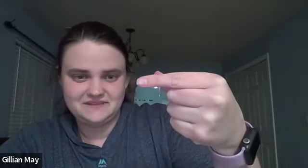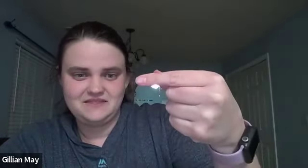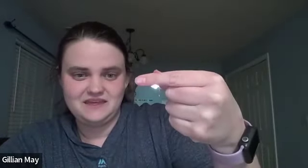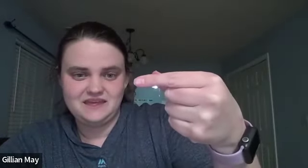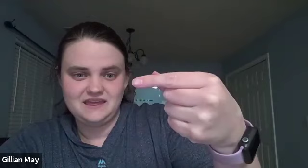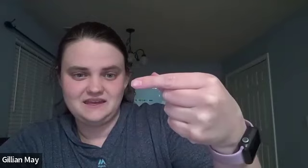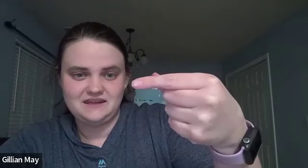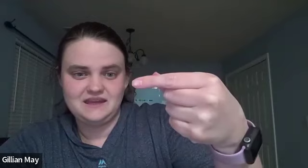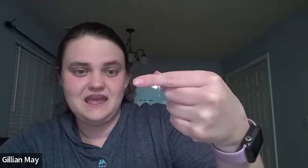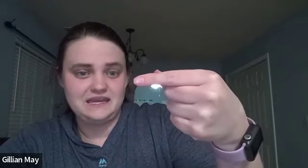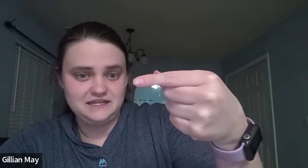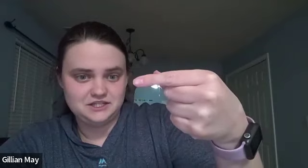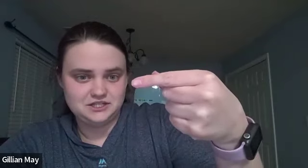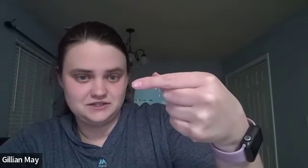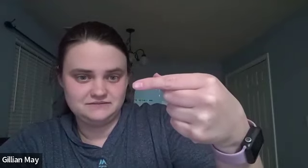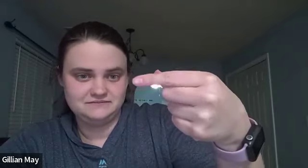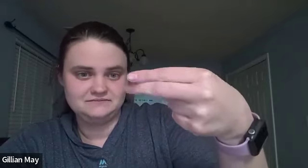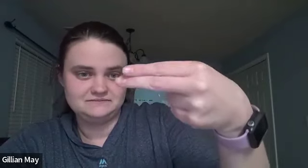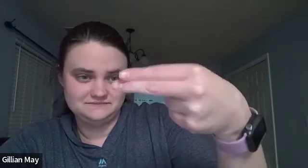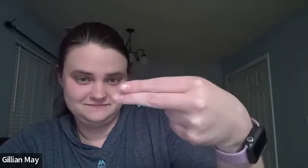And then H,